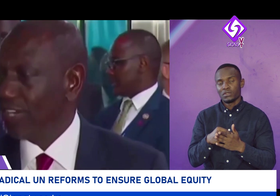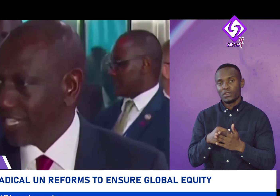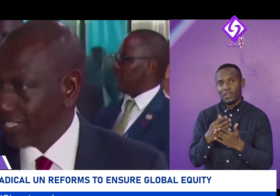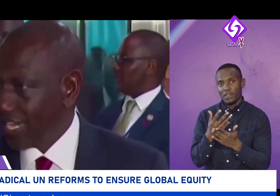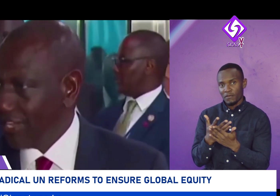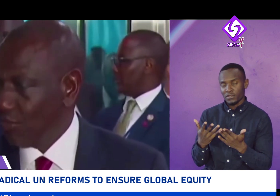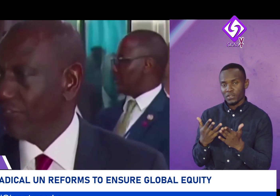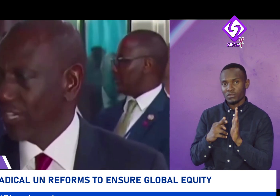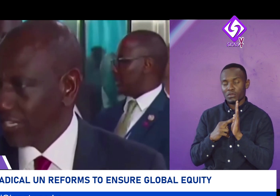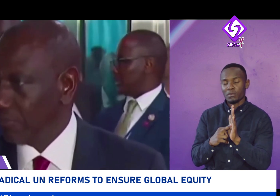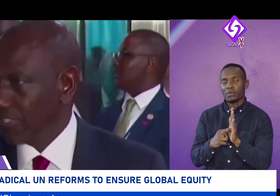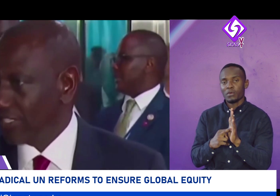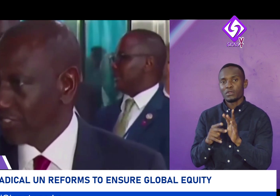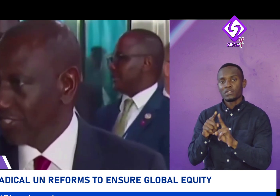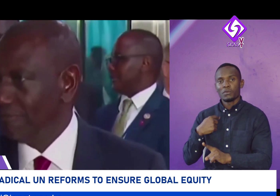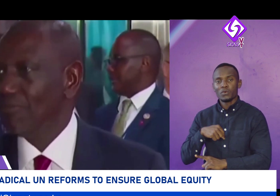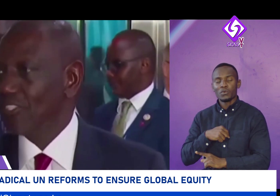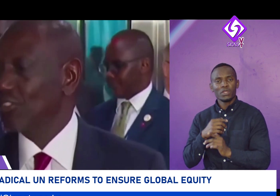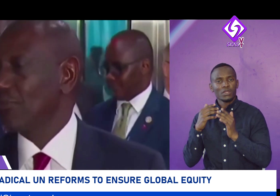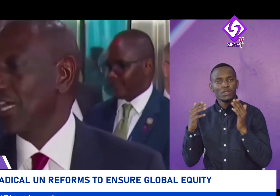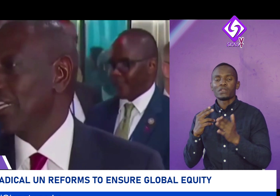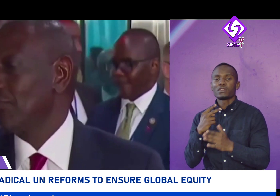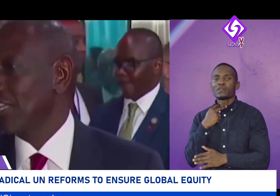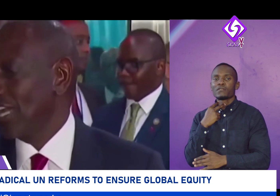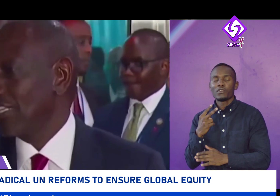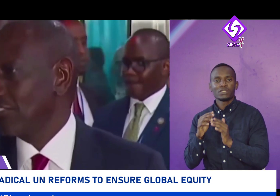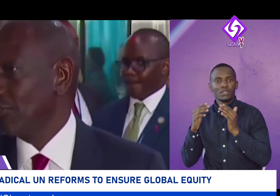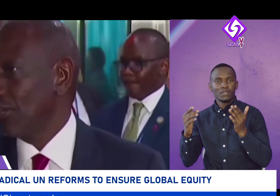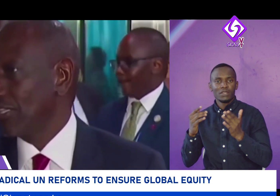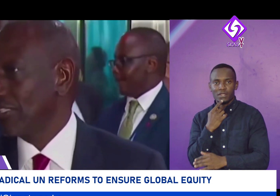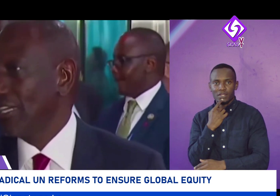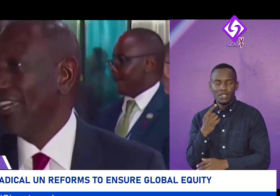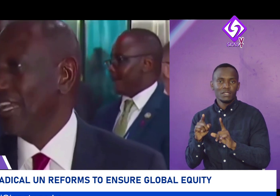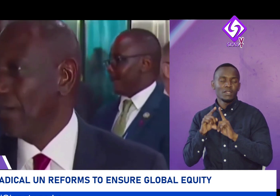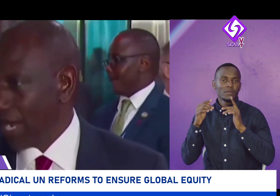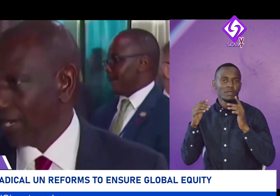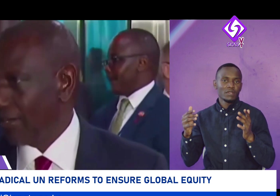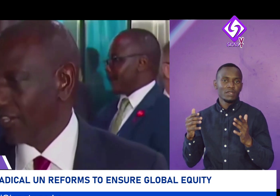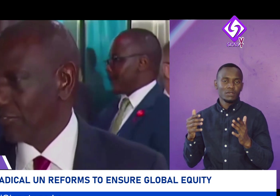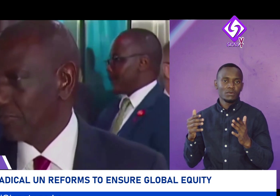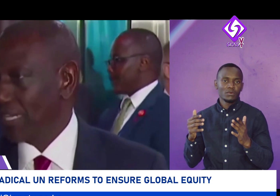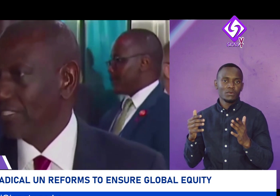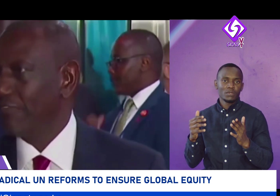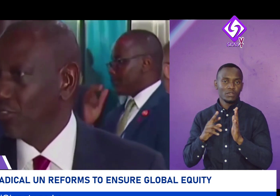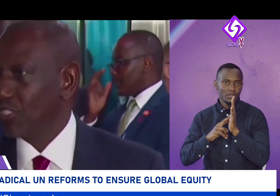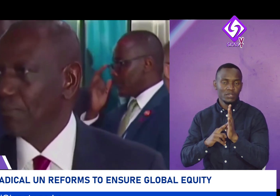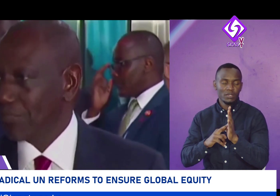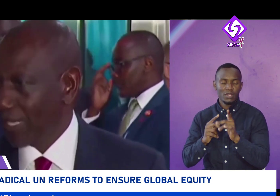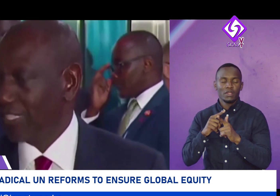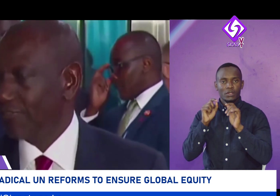have greater say, we have greater representation, so that we can deal with the challenges of the world in a manner that respects the views and